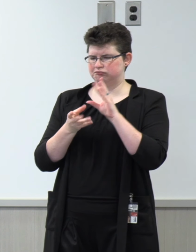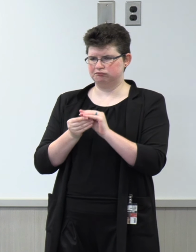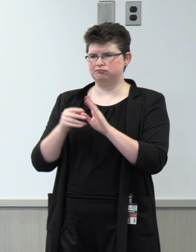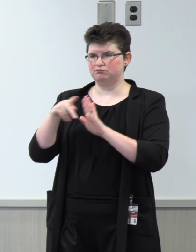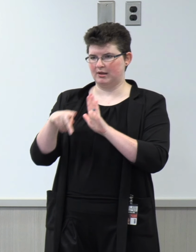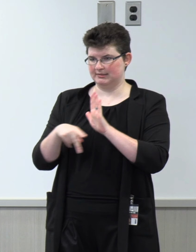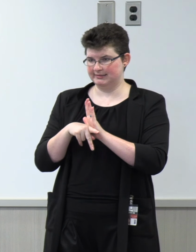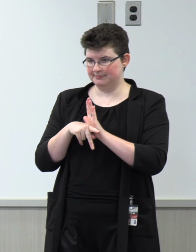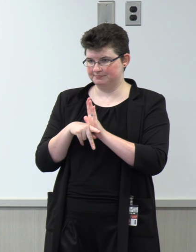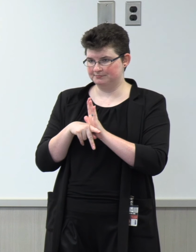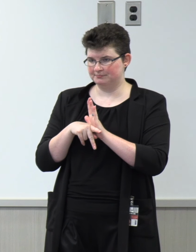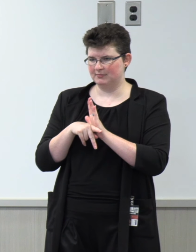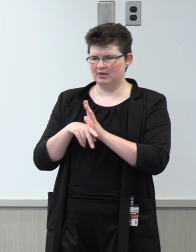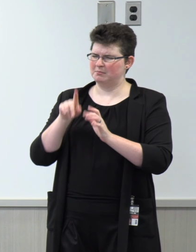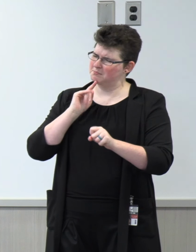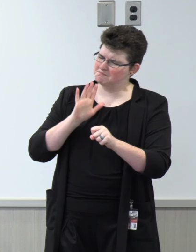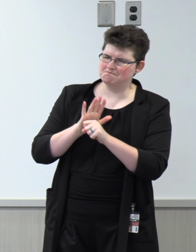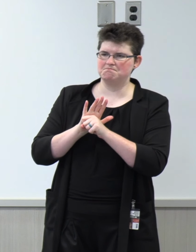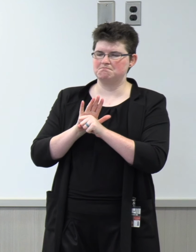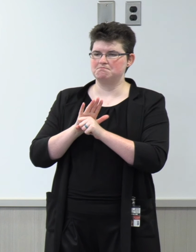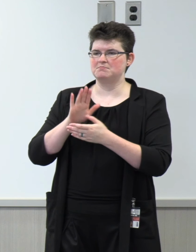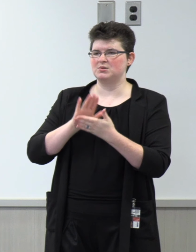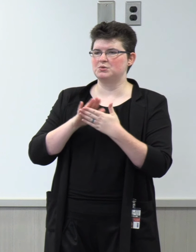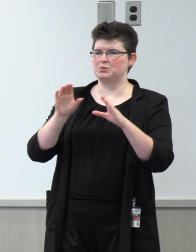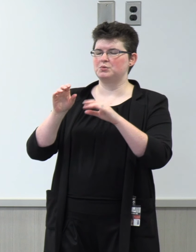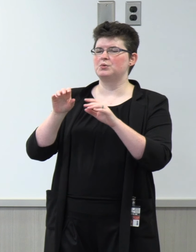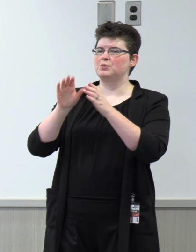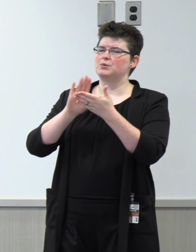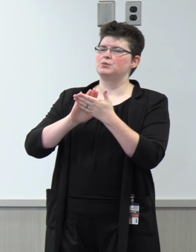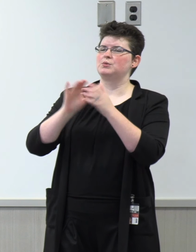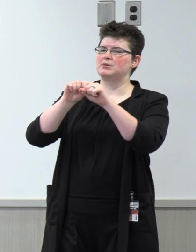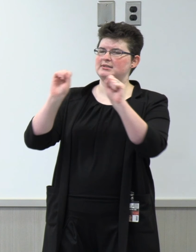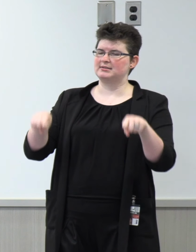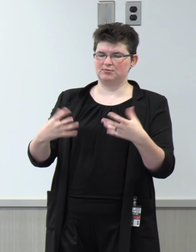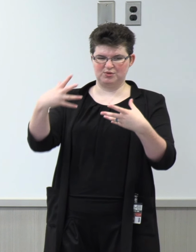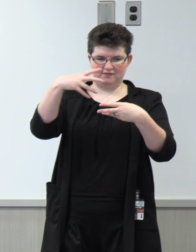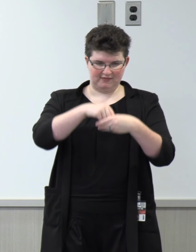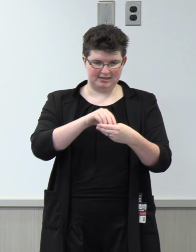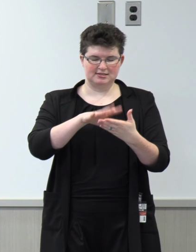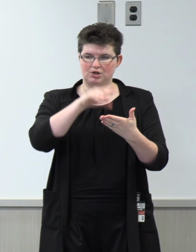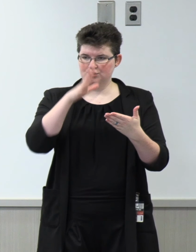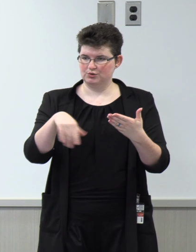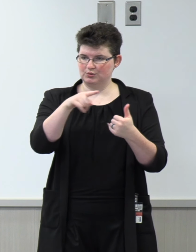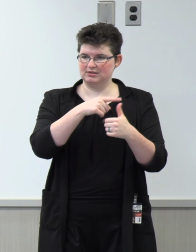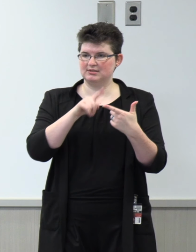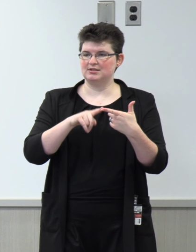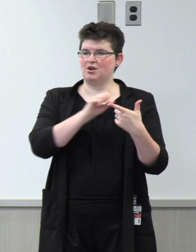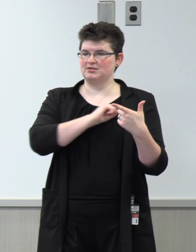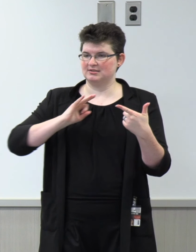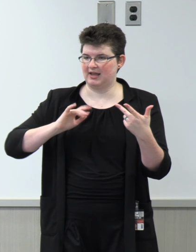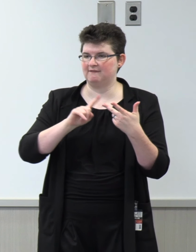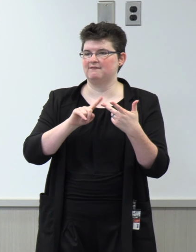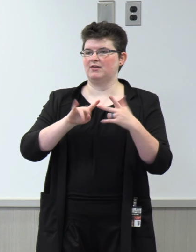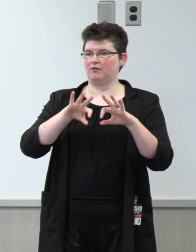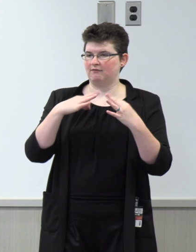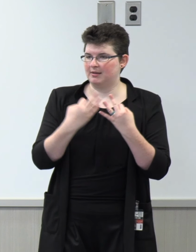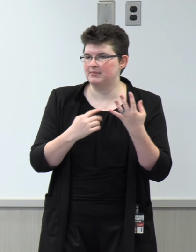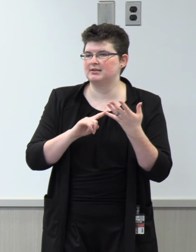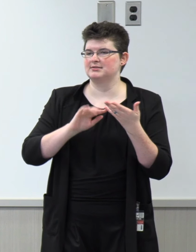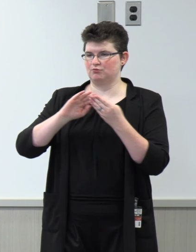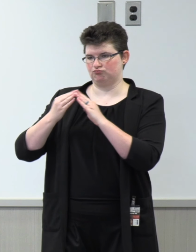policy, pledging the school system to invest in our students, our staff, our families, and